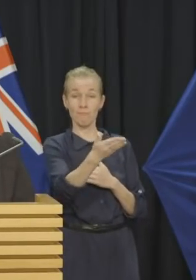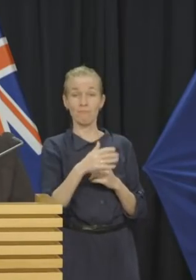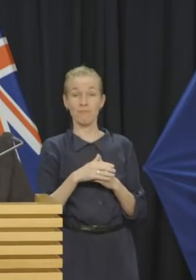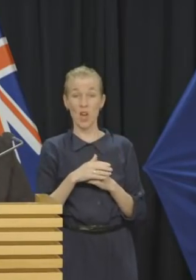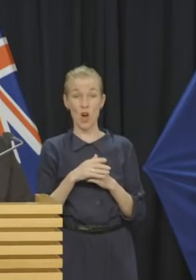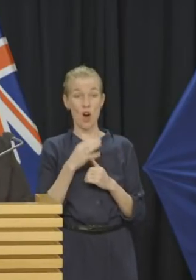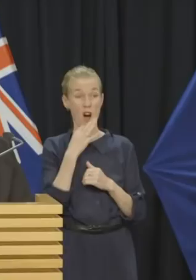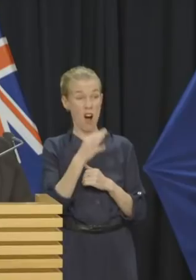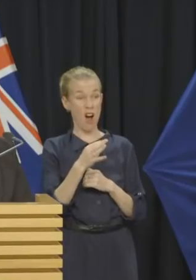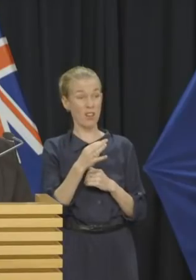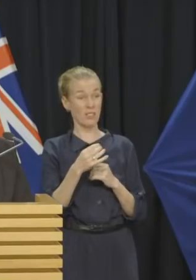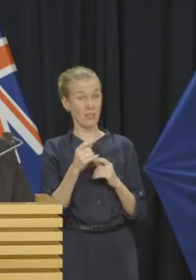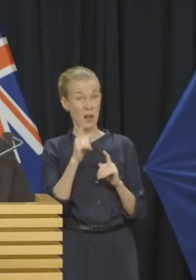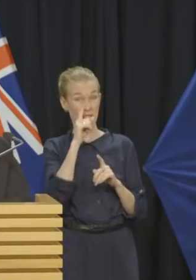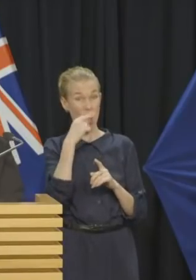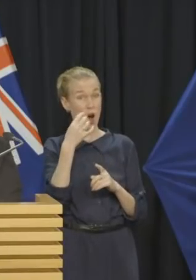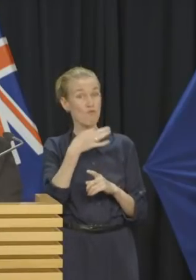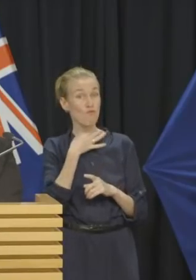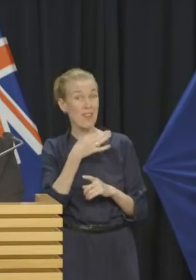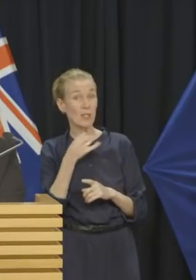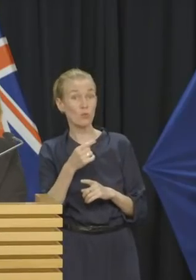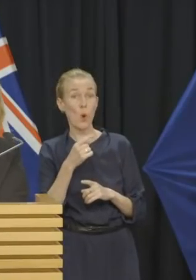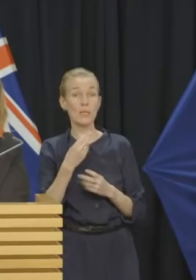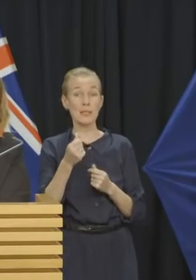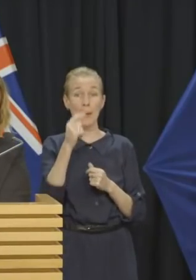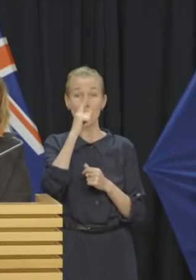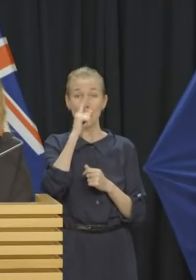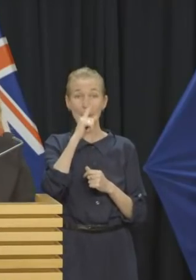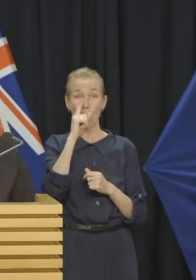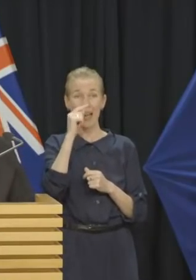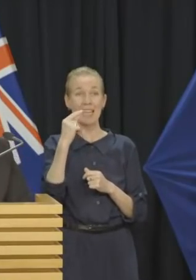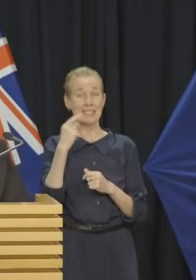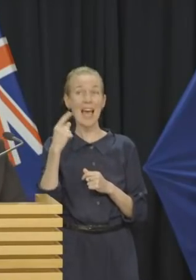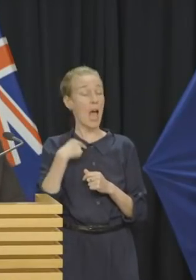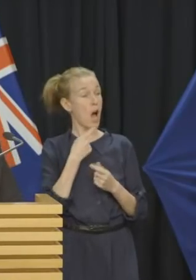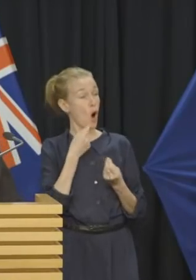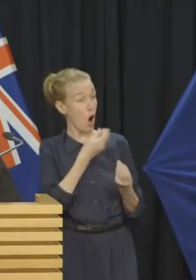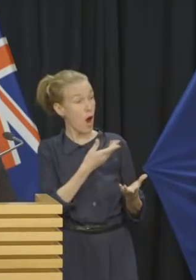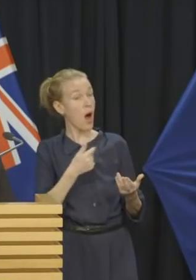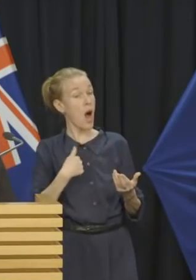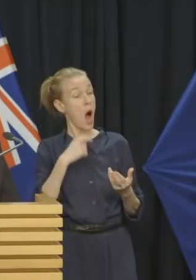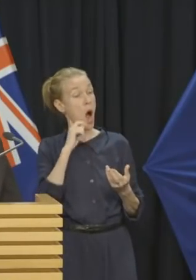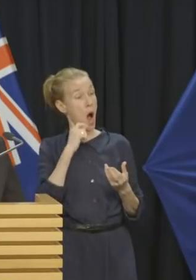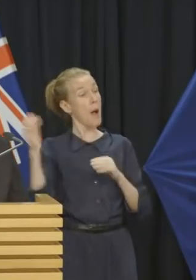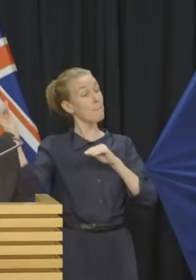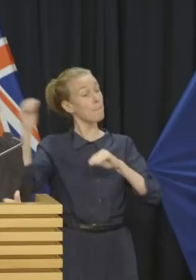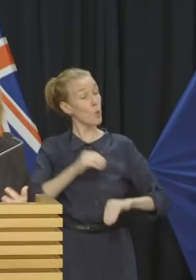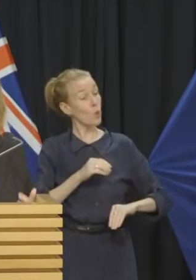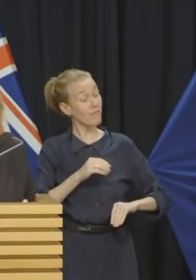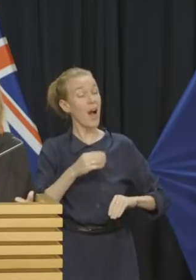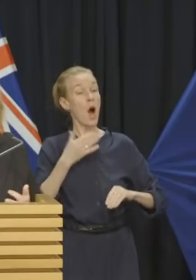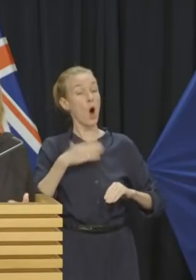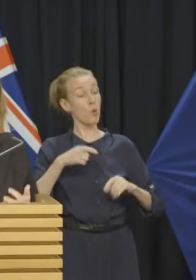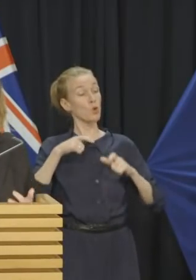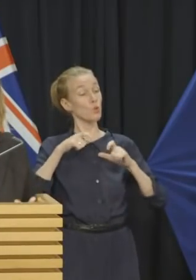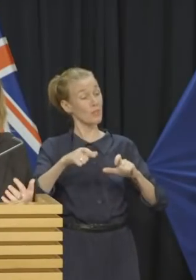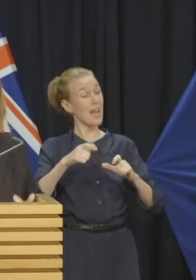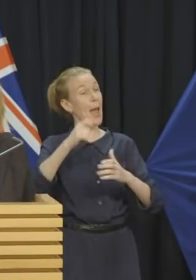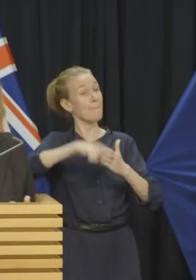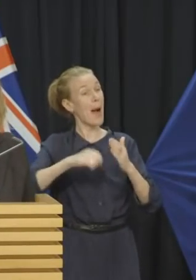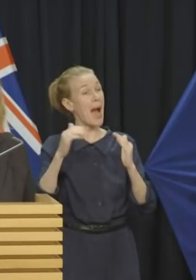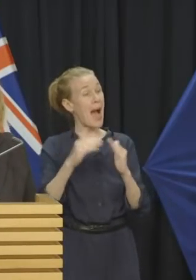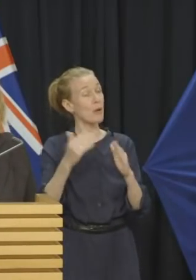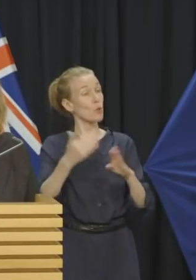Well, there will need to be, and that's one of the pieces of work that we're working through with MB around that, in terms of the way in which we can use data, whether we